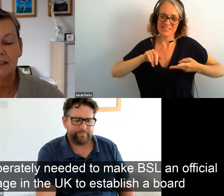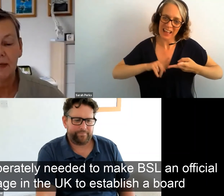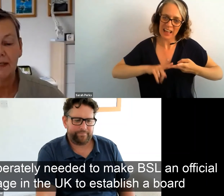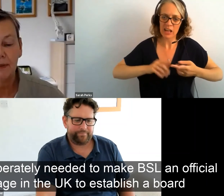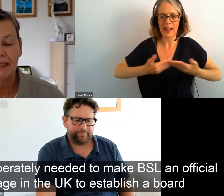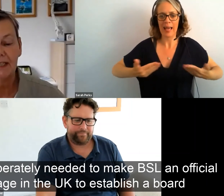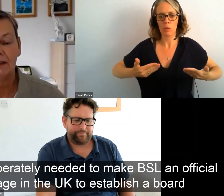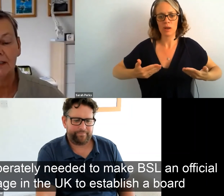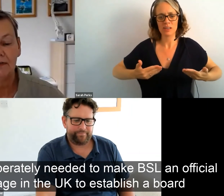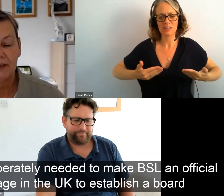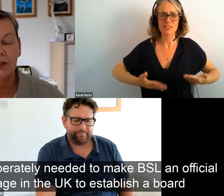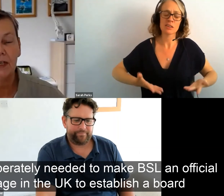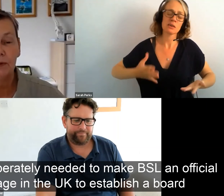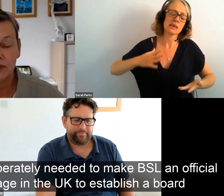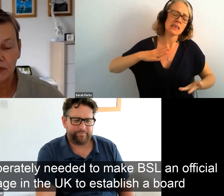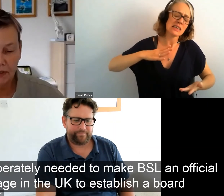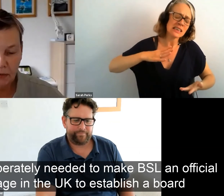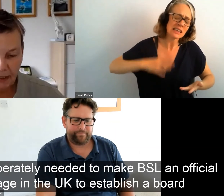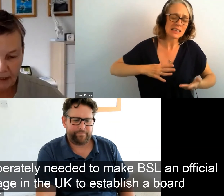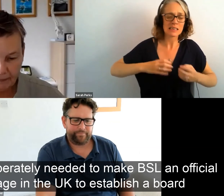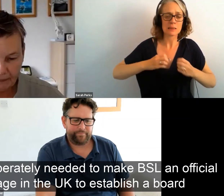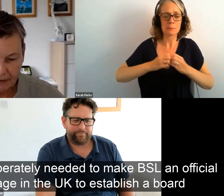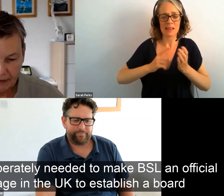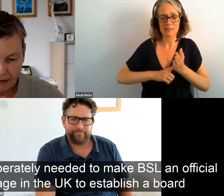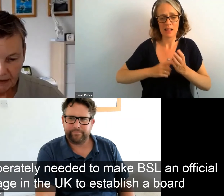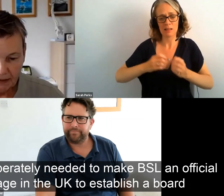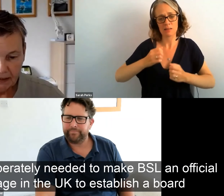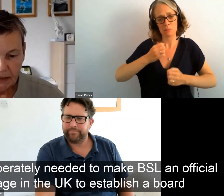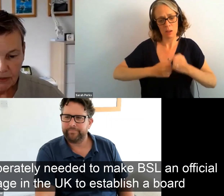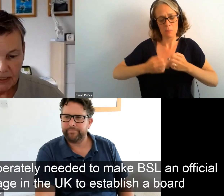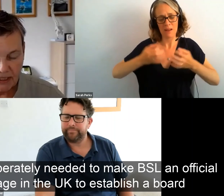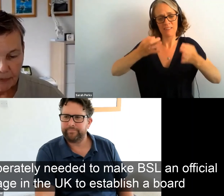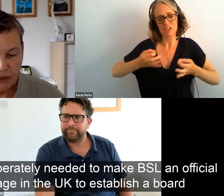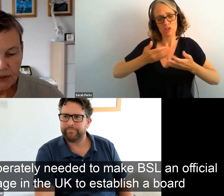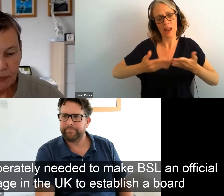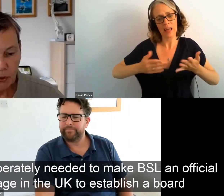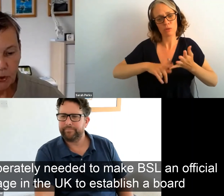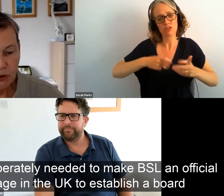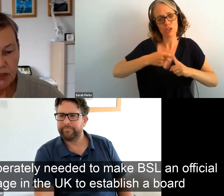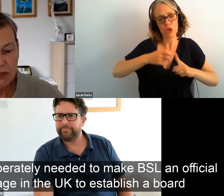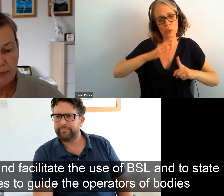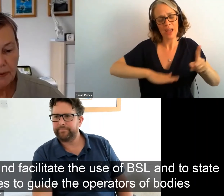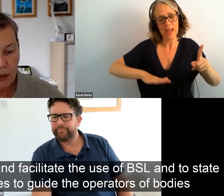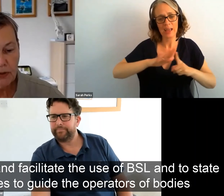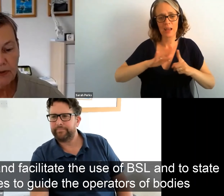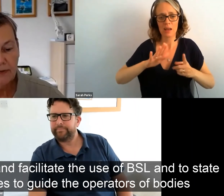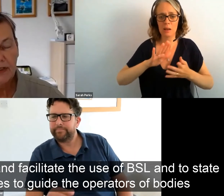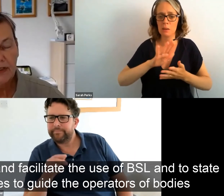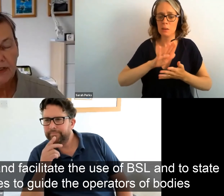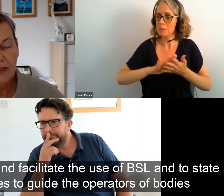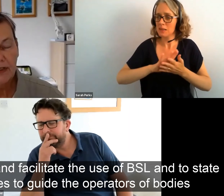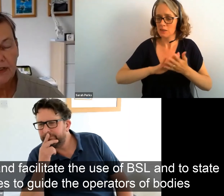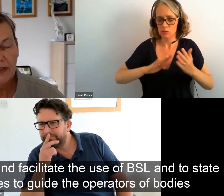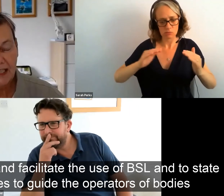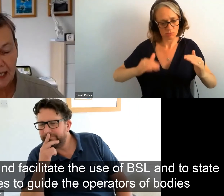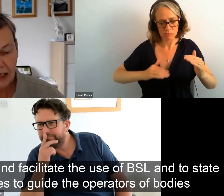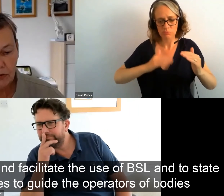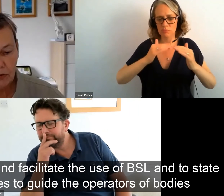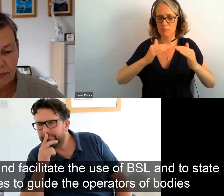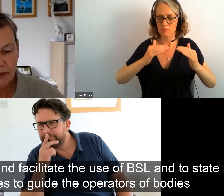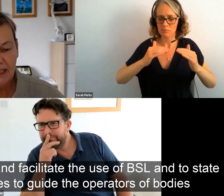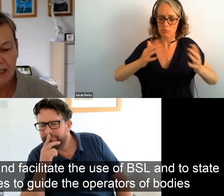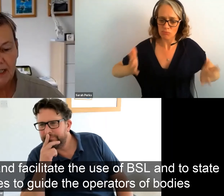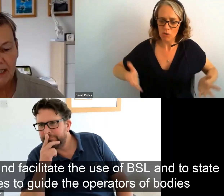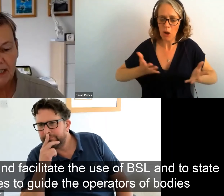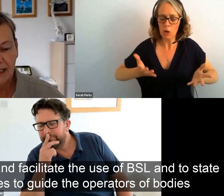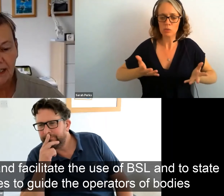needed to make BSL an official language in the UK. To establish a board to promote and facilitate the